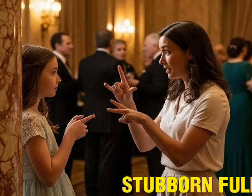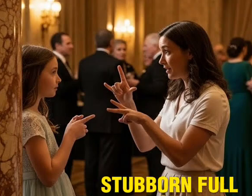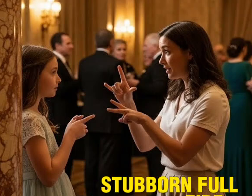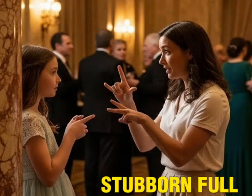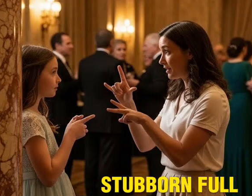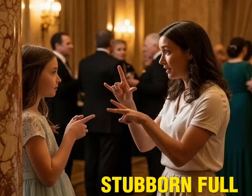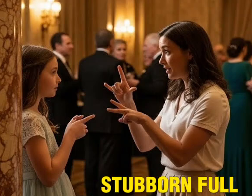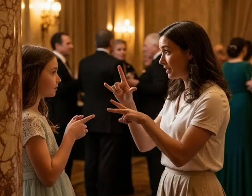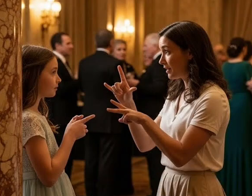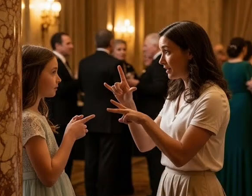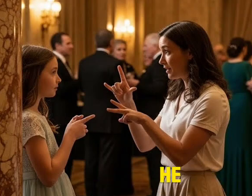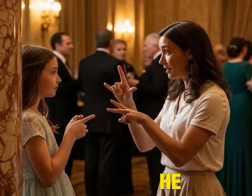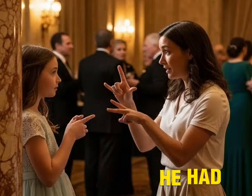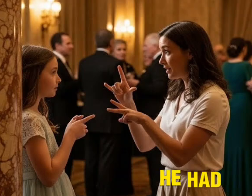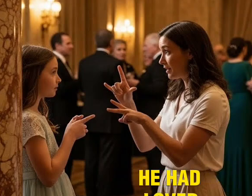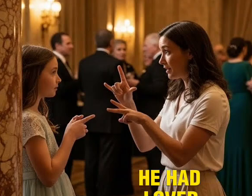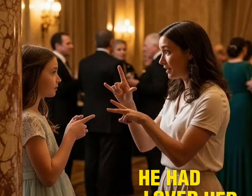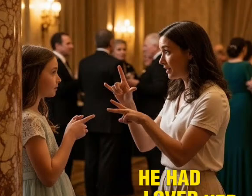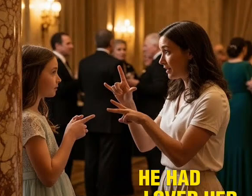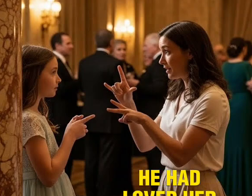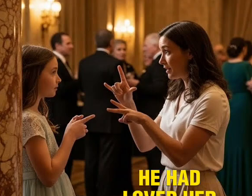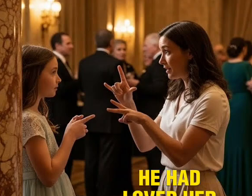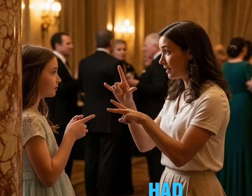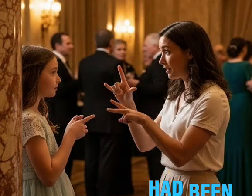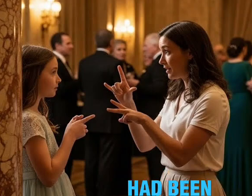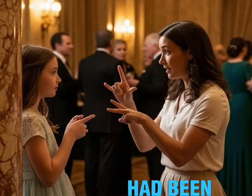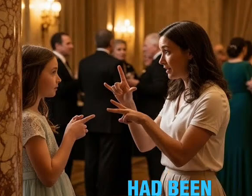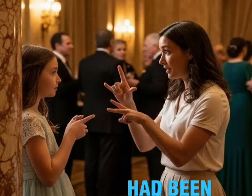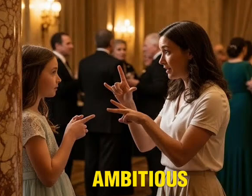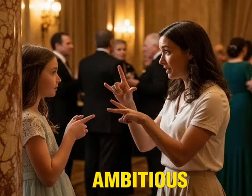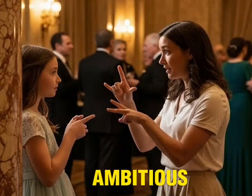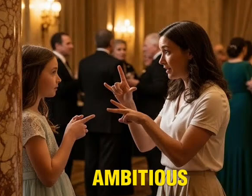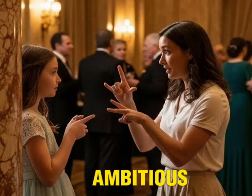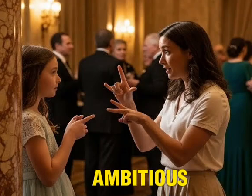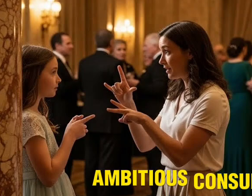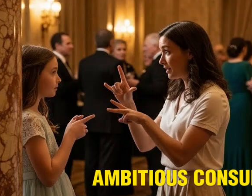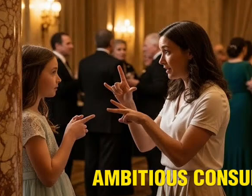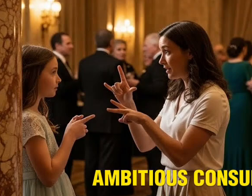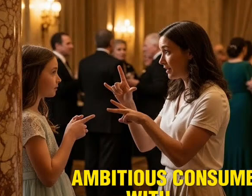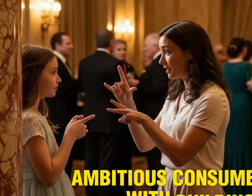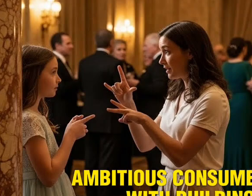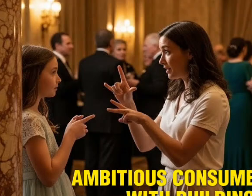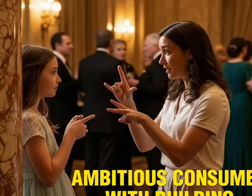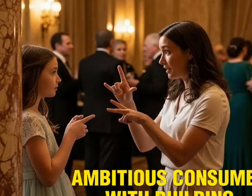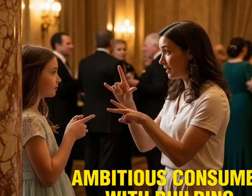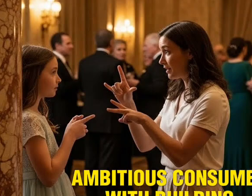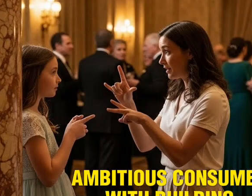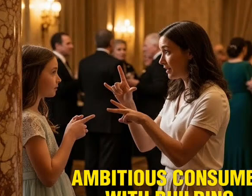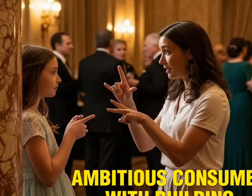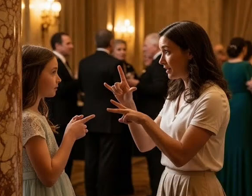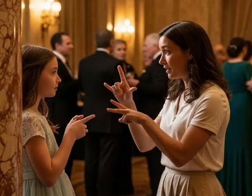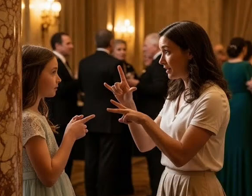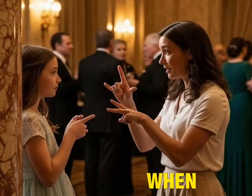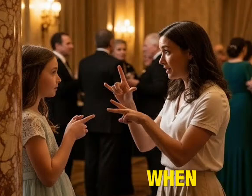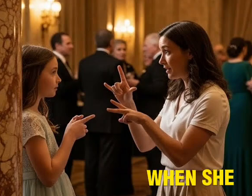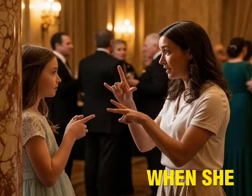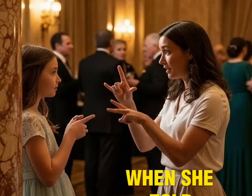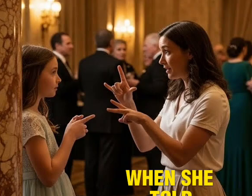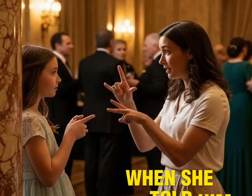of fire. He had loved her, but he had been young, ambitious, consumed with building his empire. When she told him she